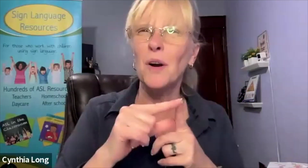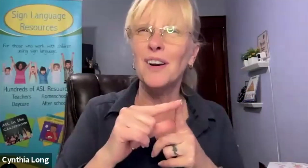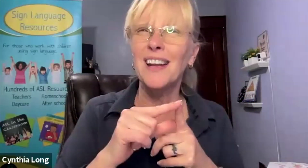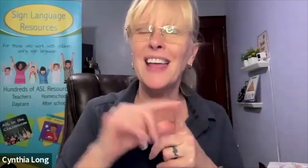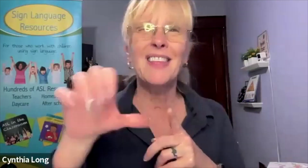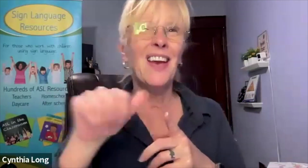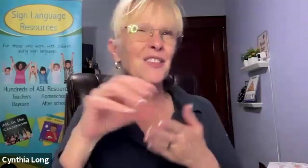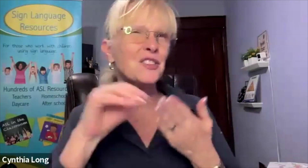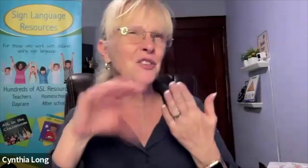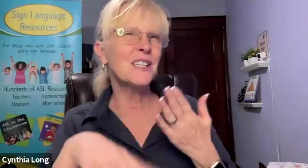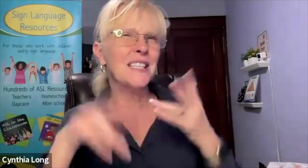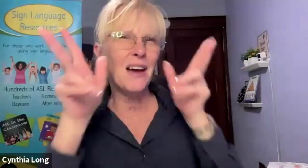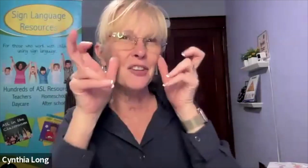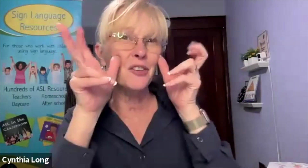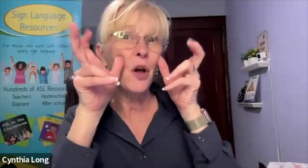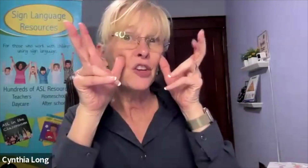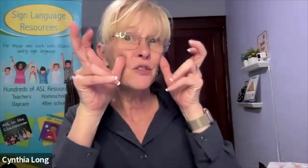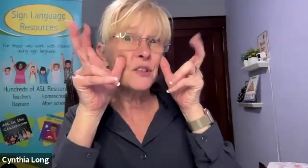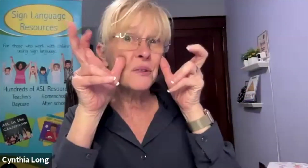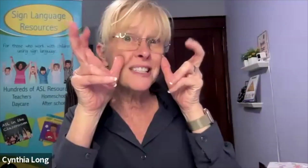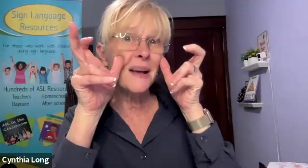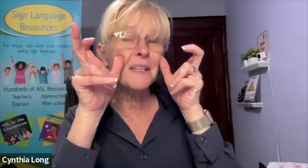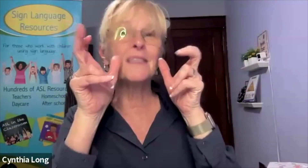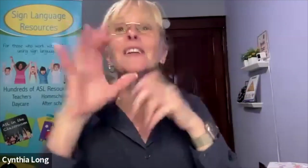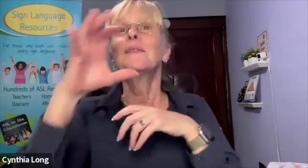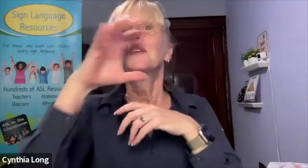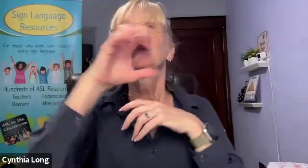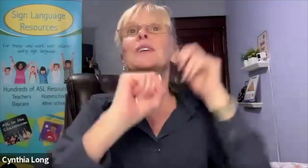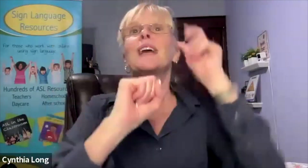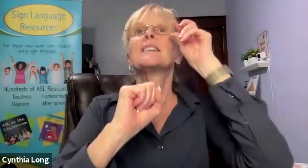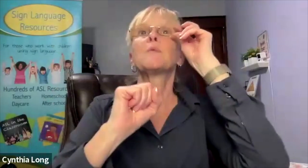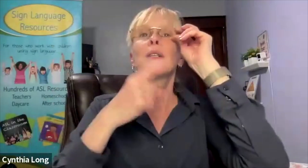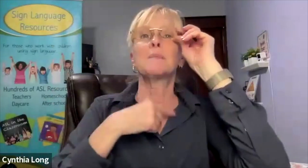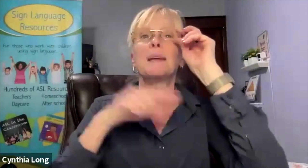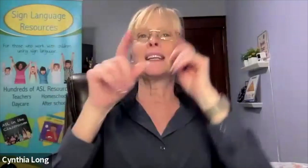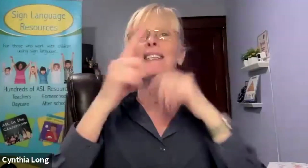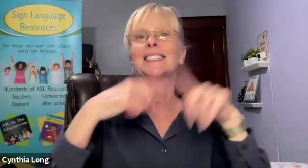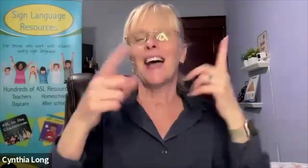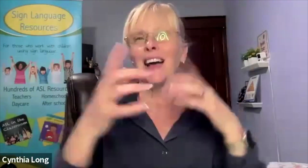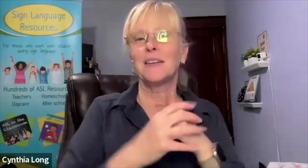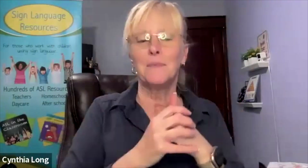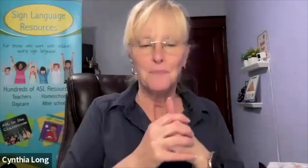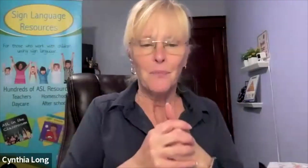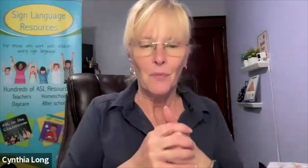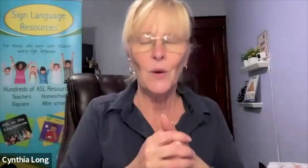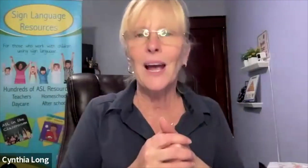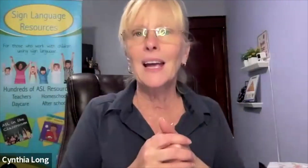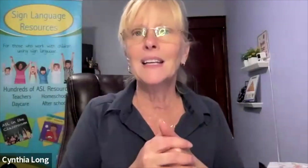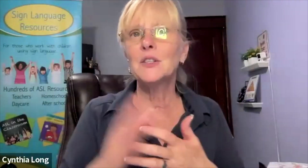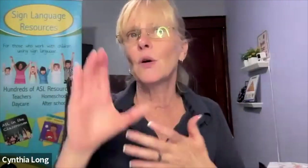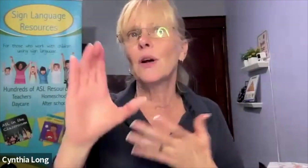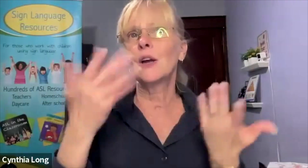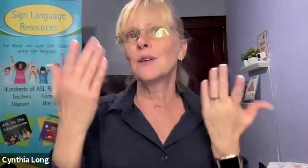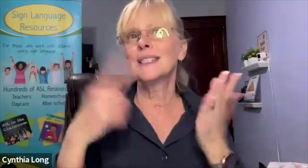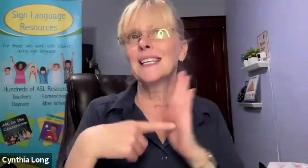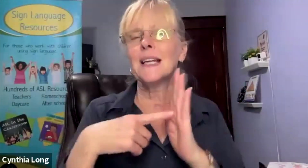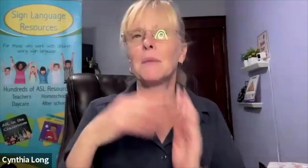word, and the other students have to use a receptive to guess what's being signed. Okay, and so here is an example.